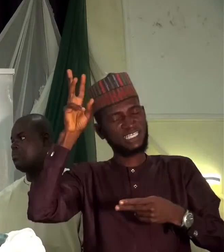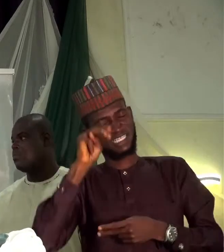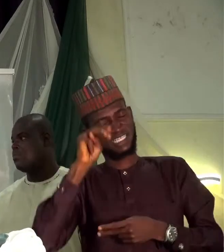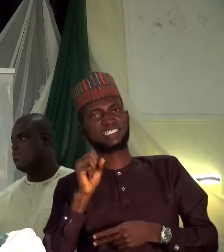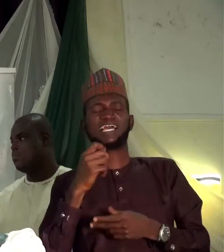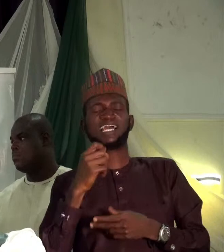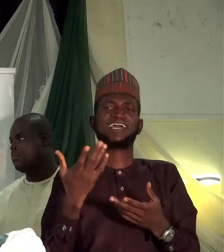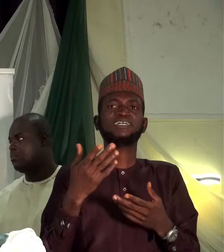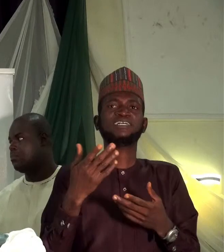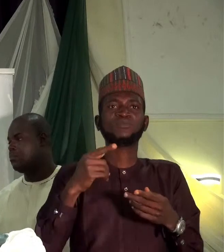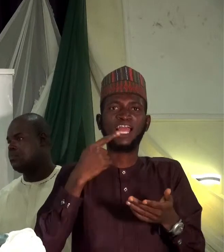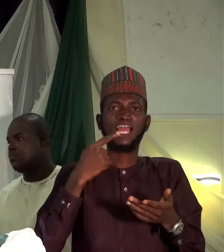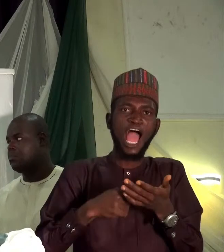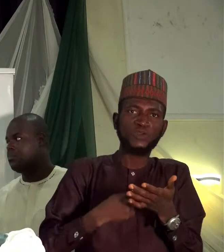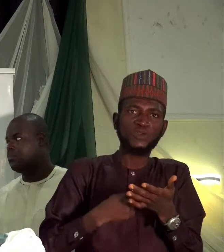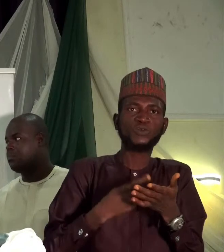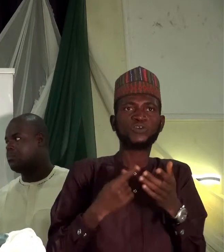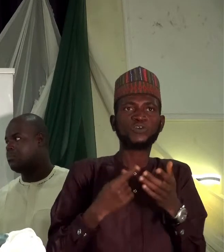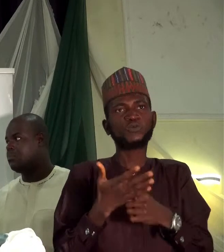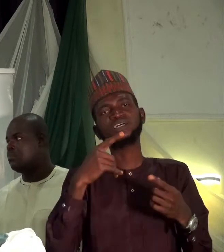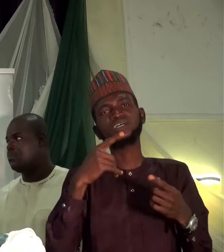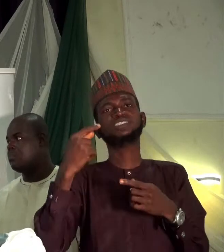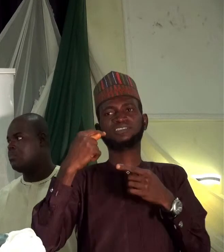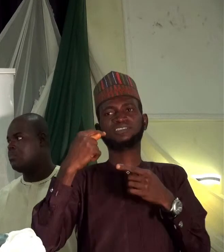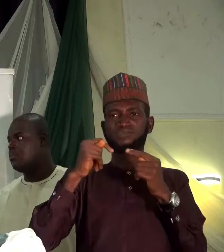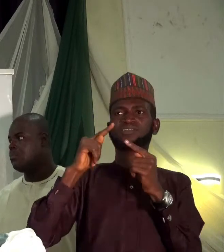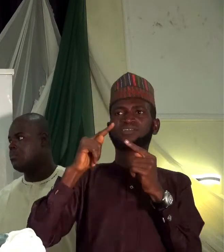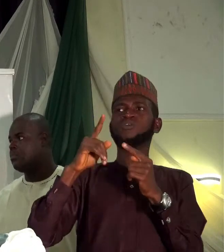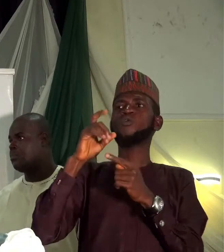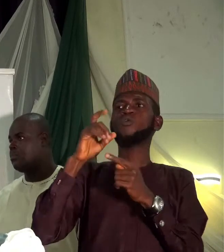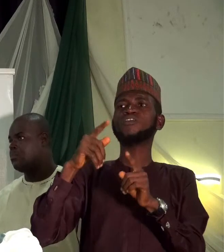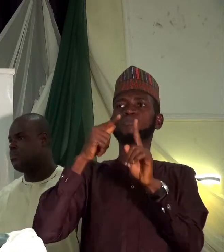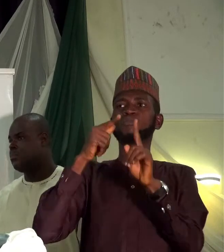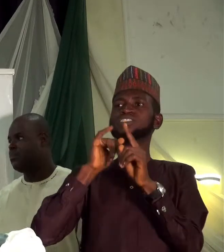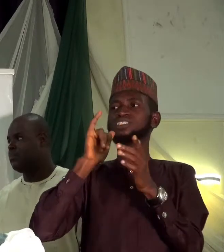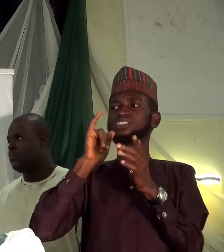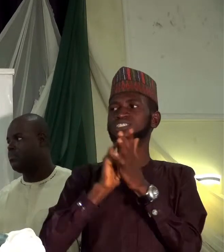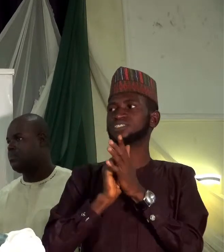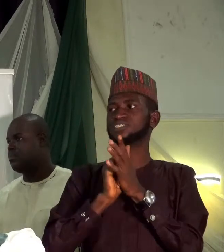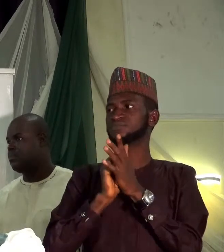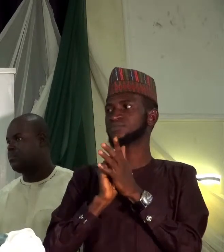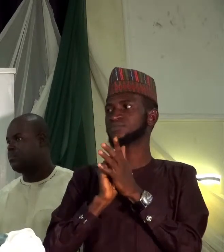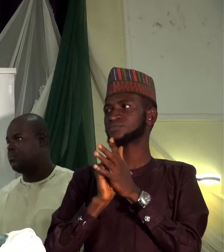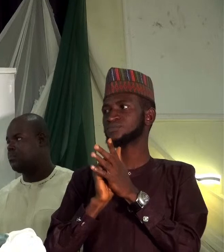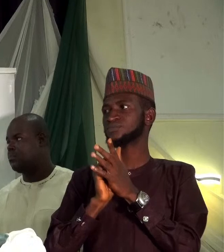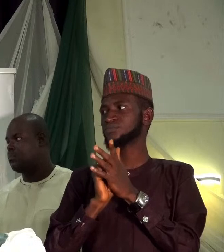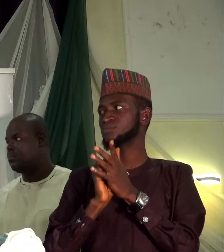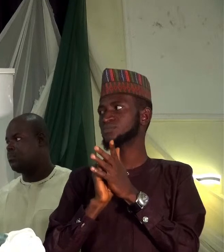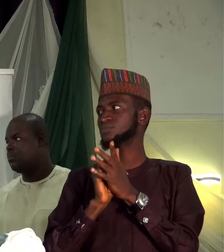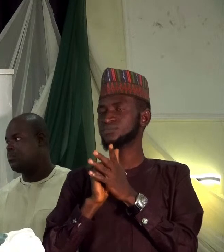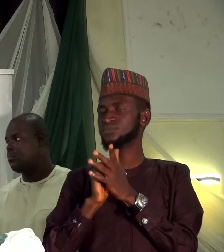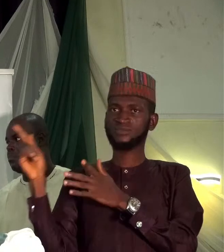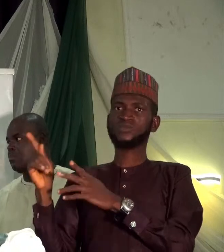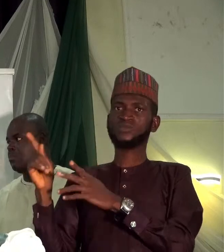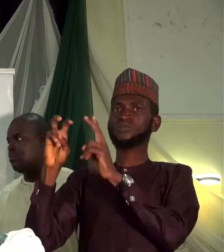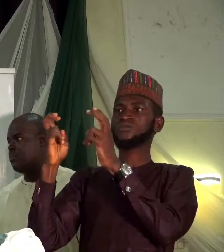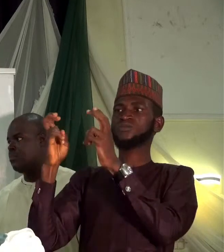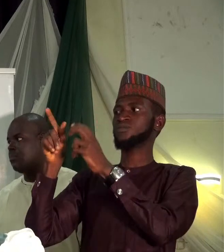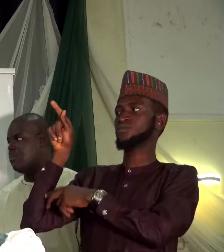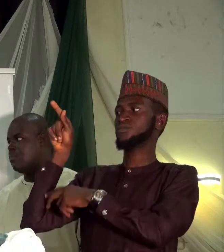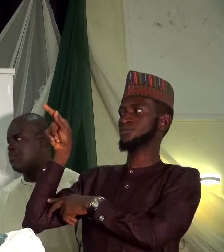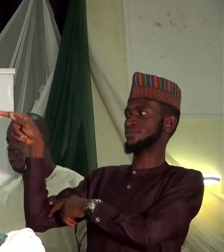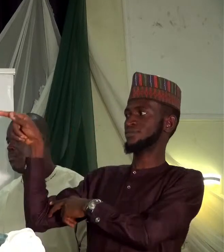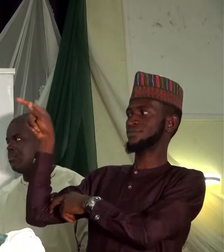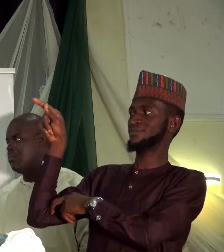today. One of his saying was, look, Jesus is by reportorially quoted as insinuating and